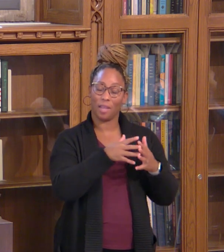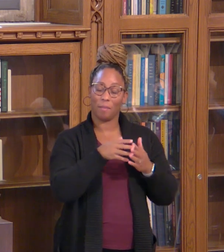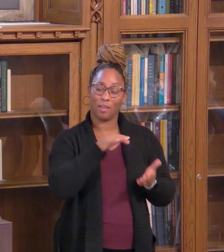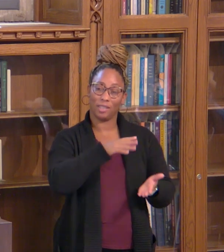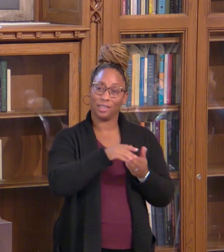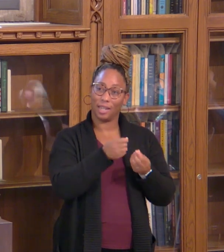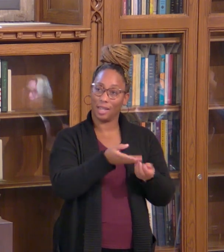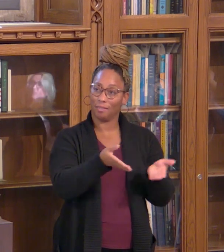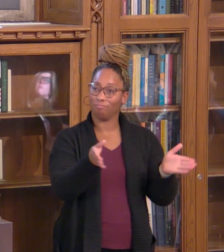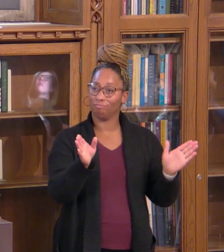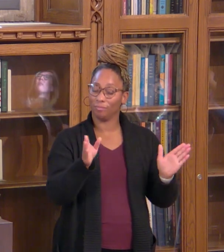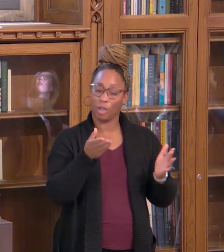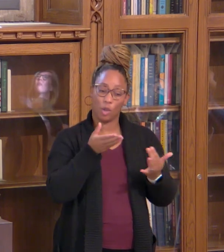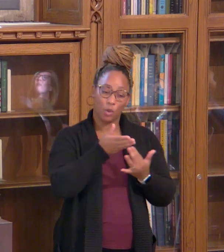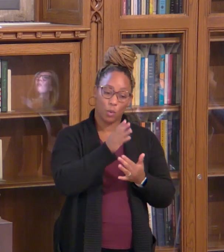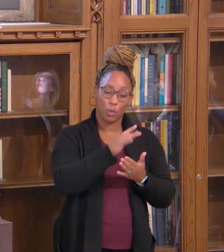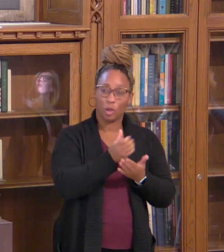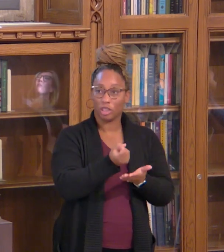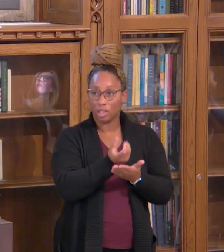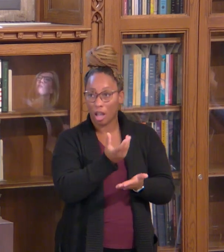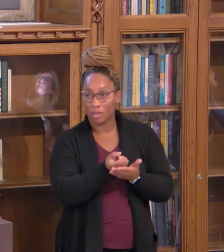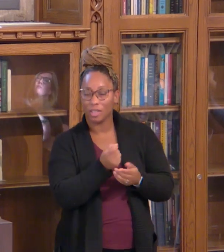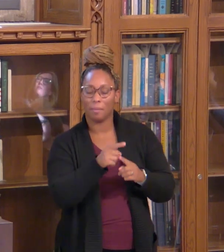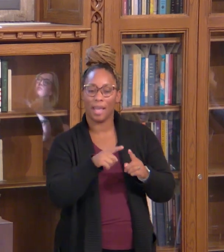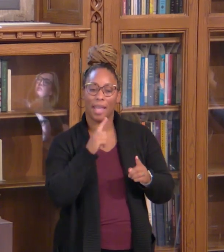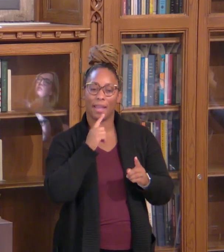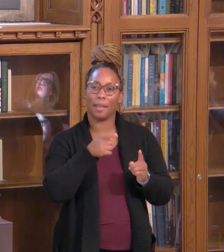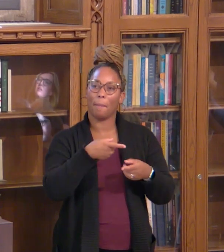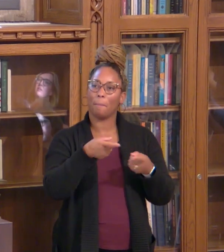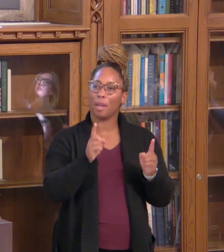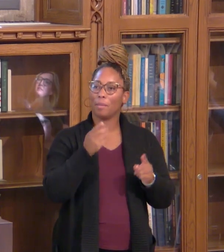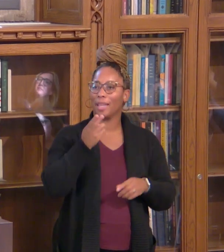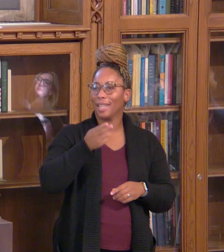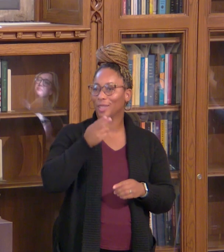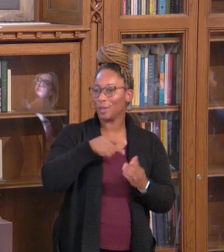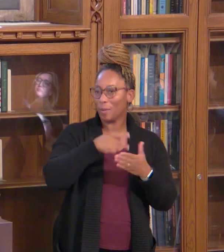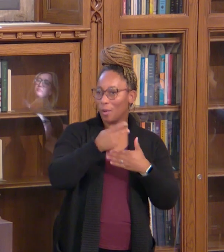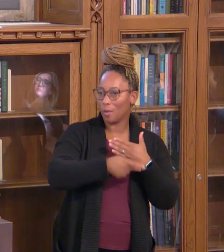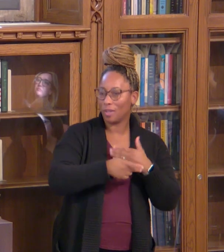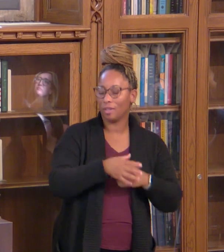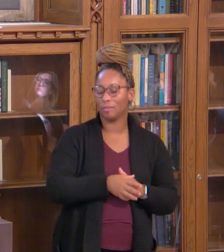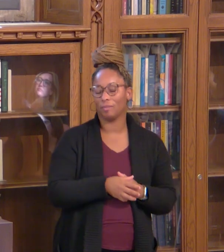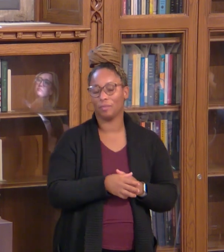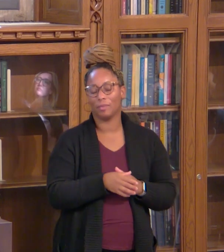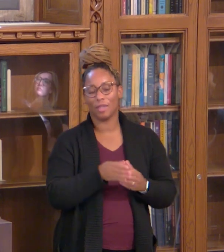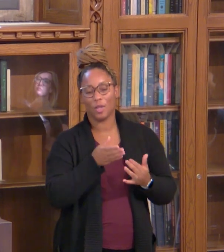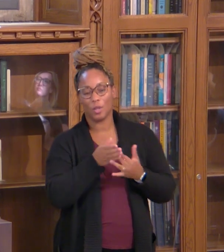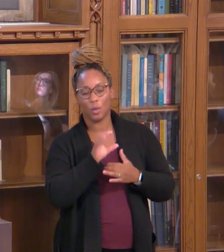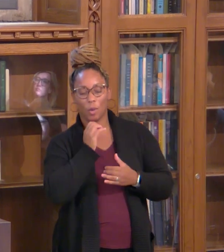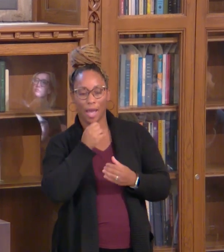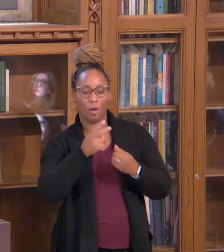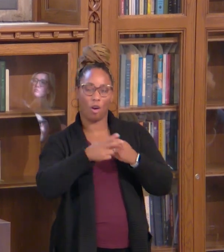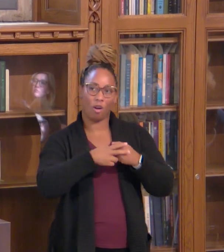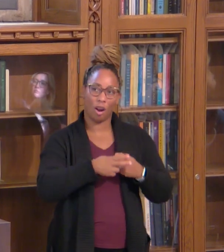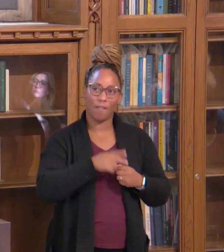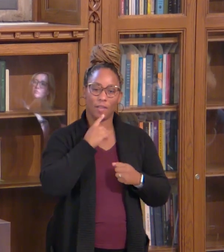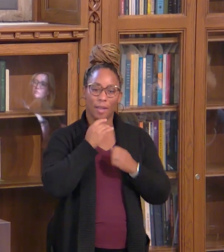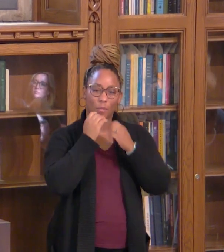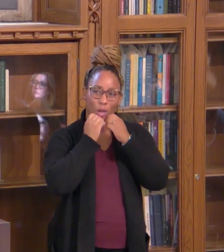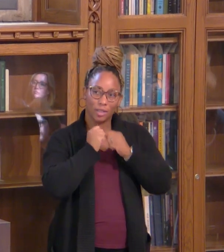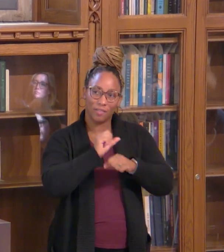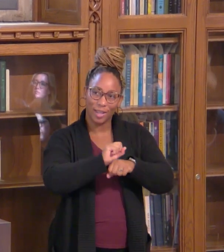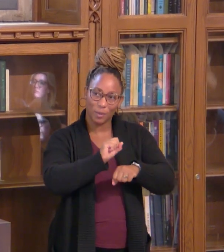broadly through your scholarship and public history programming through archival and preservation